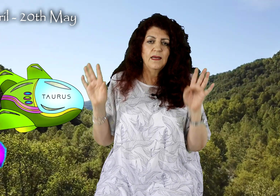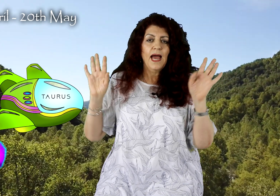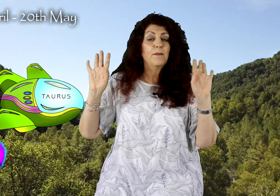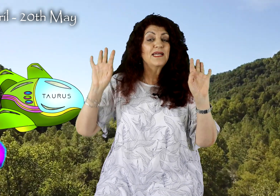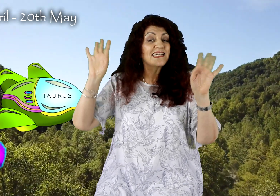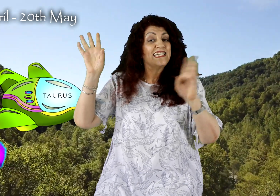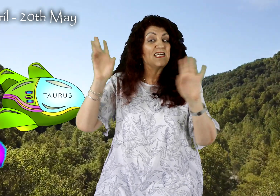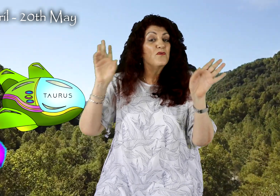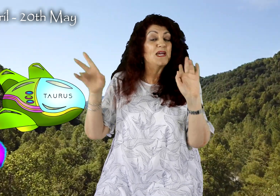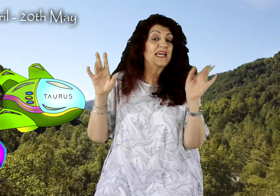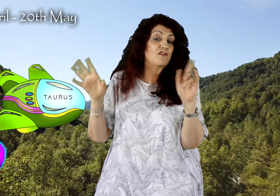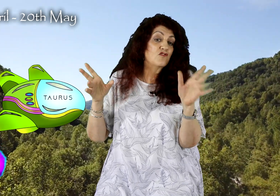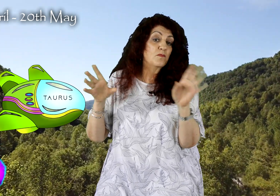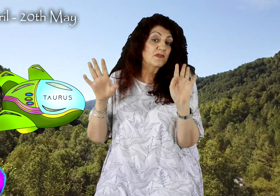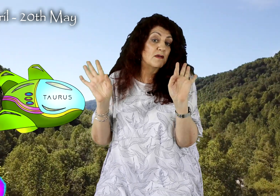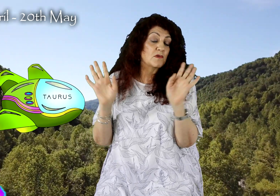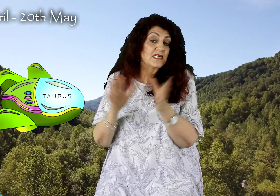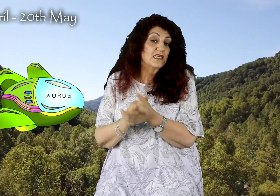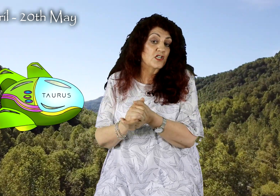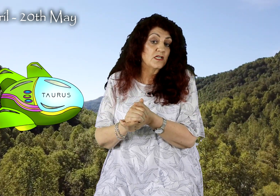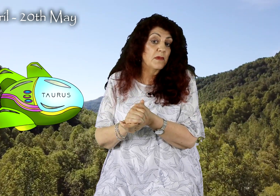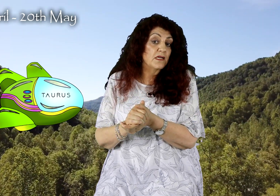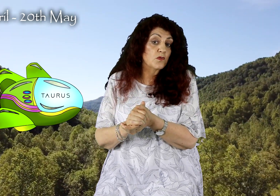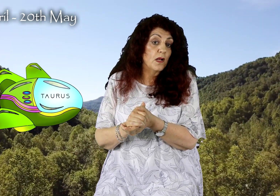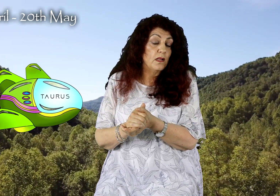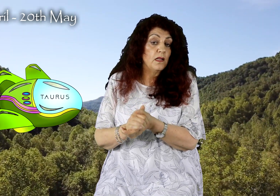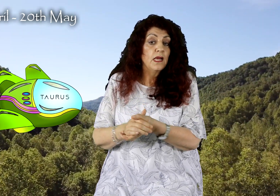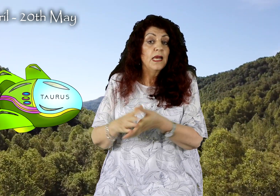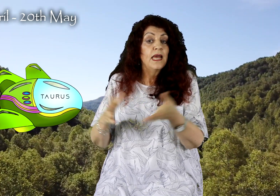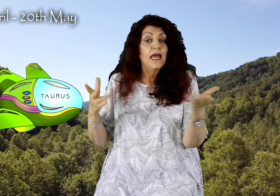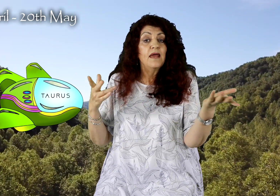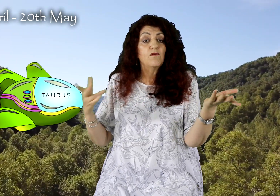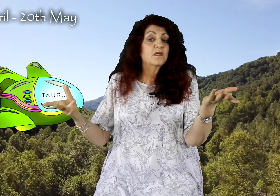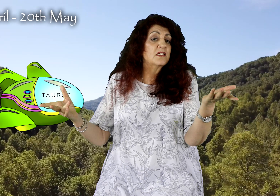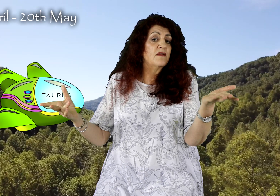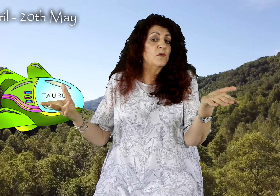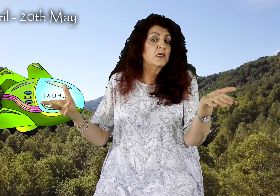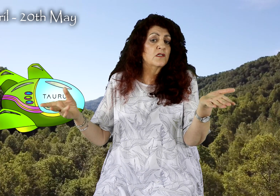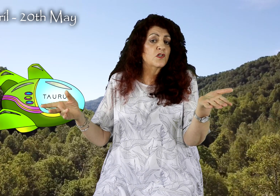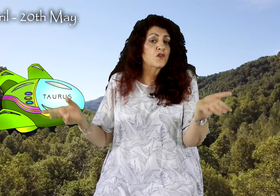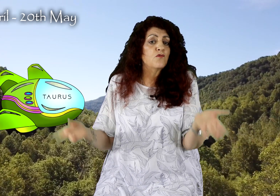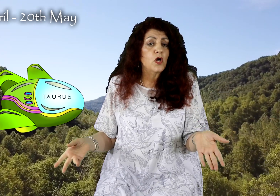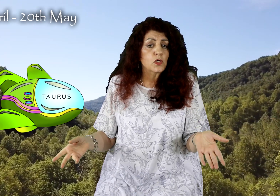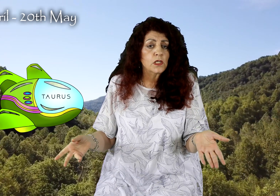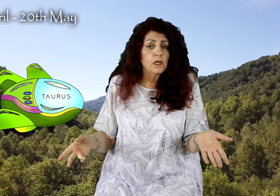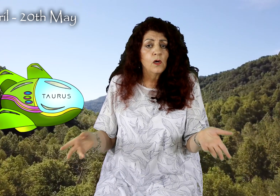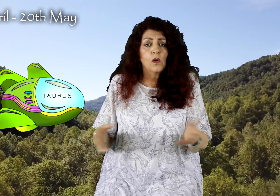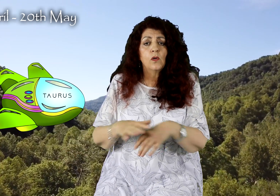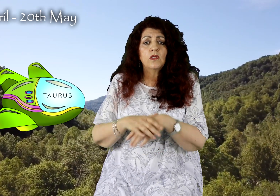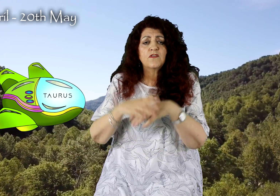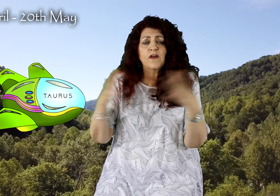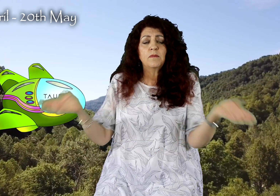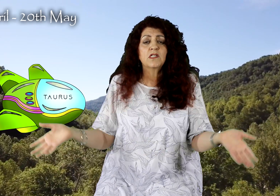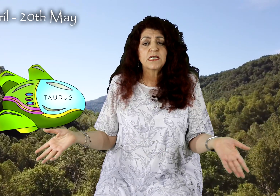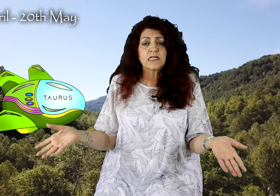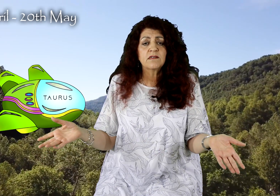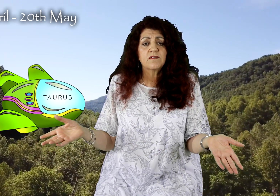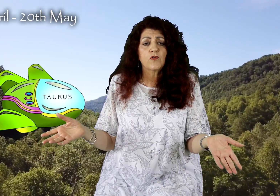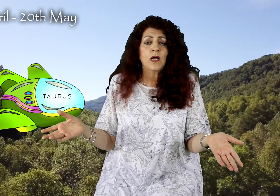How about a teeny weekend trip with someone delicious? Might as well. Everyone's at everyone else's throat. All those fabulous deals have ground